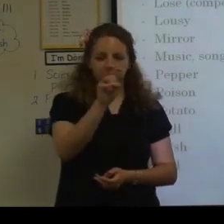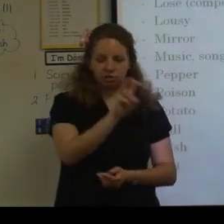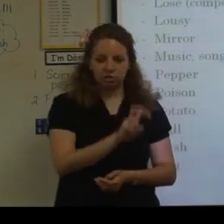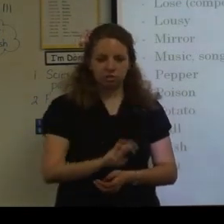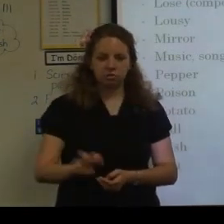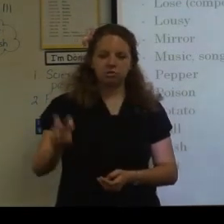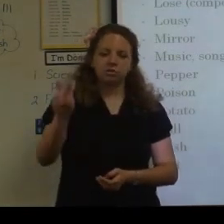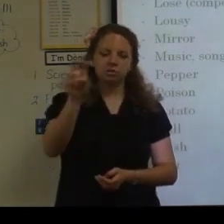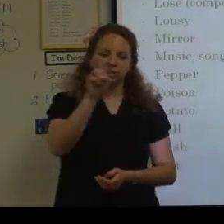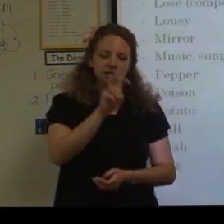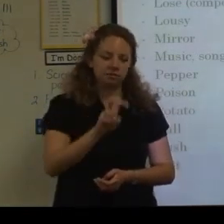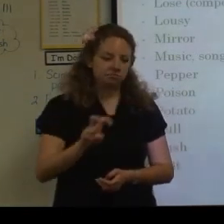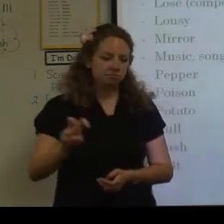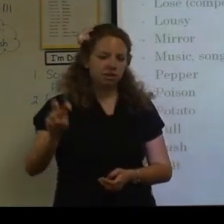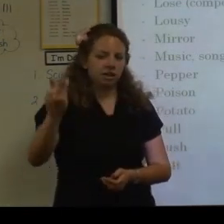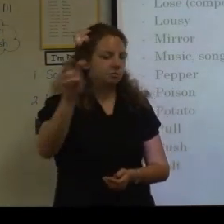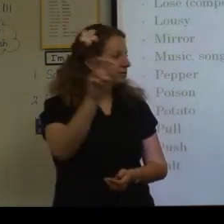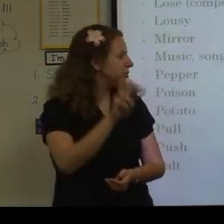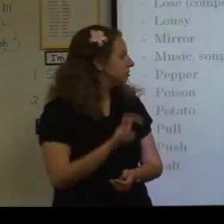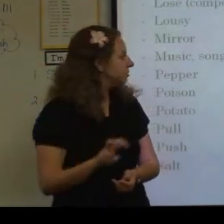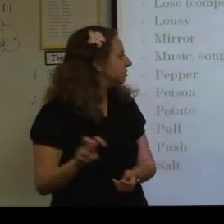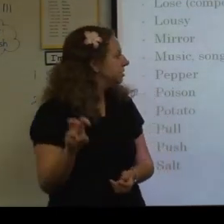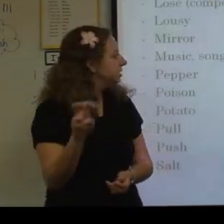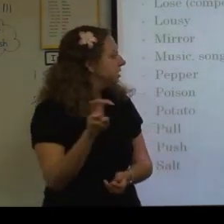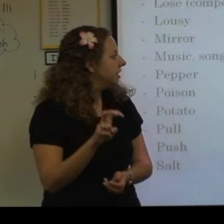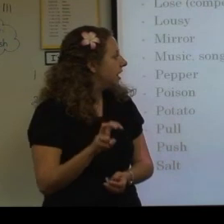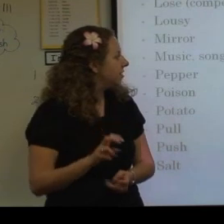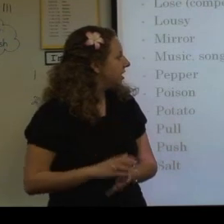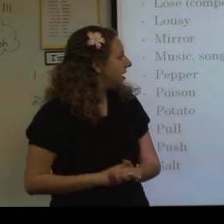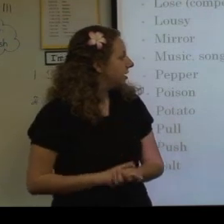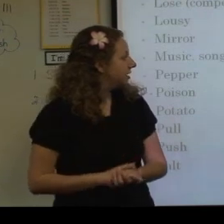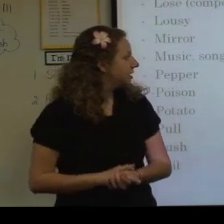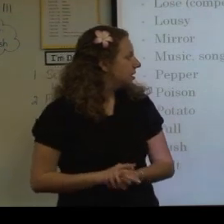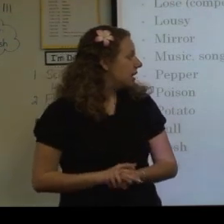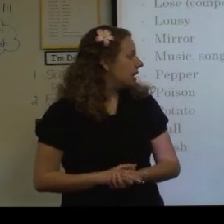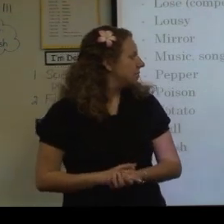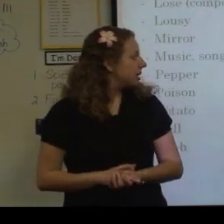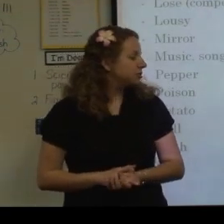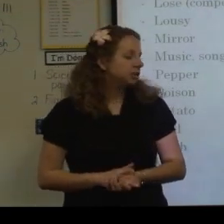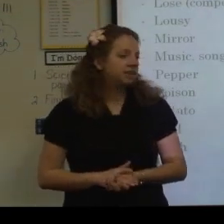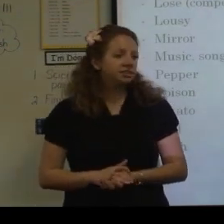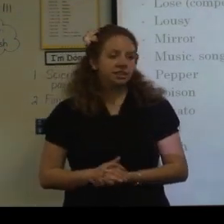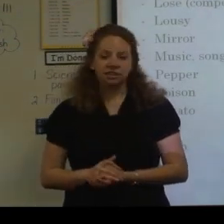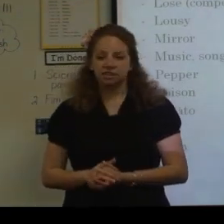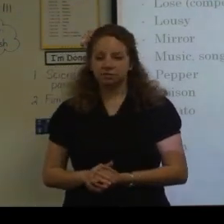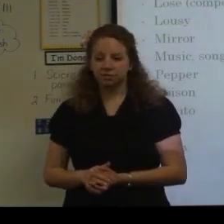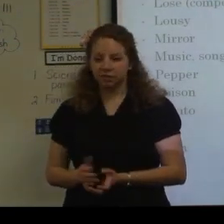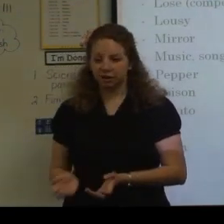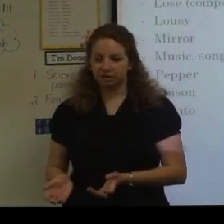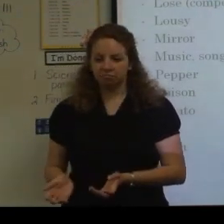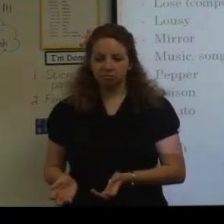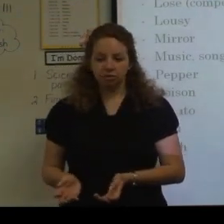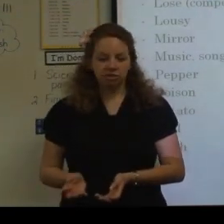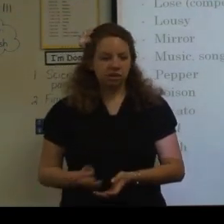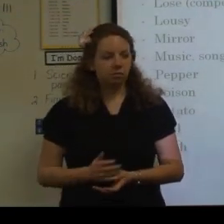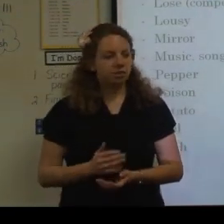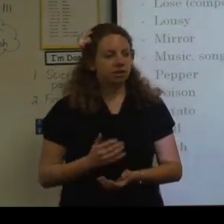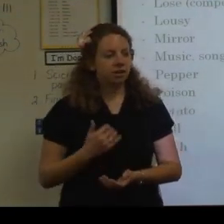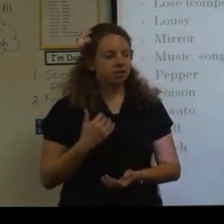It just goes in a circle like that. Kind of goes around. And then they also have the sign in there for very. So it's not one that you'll